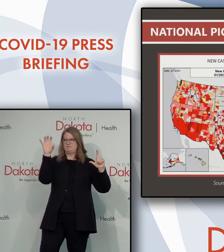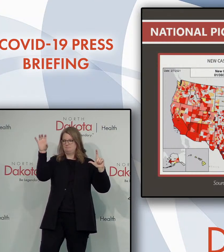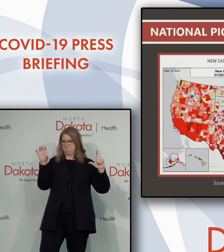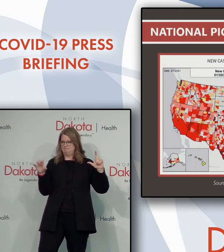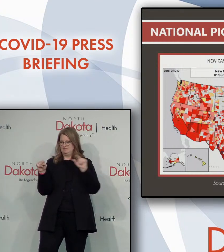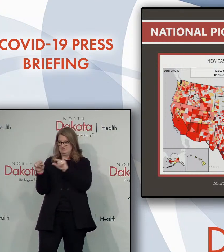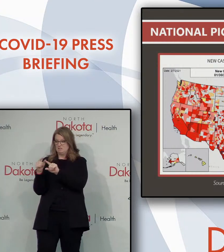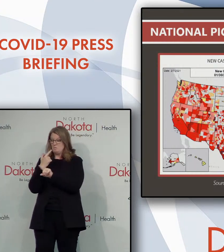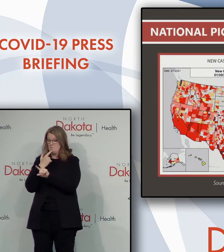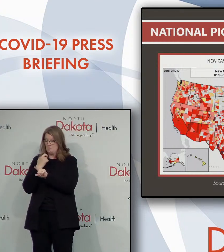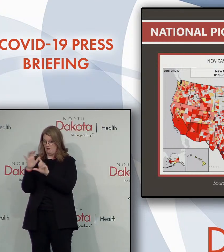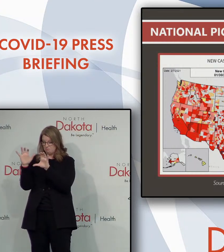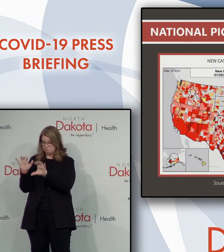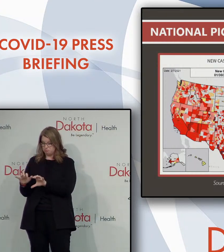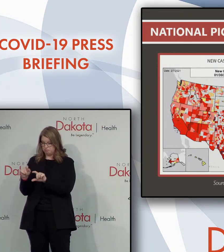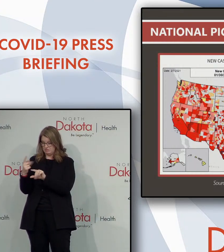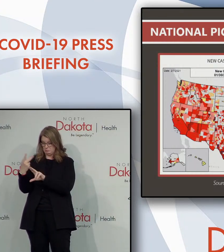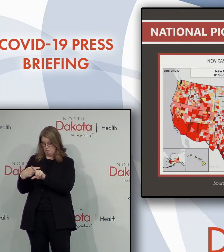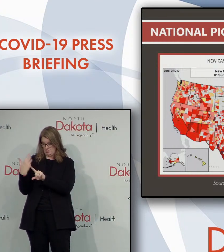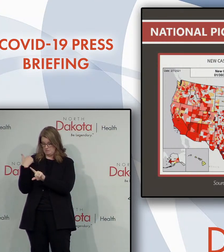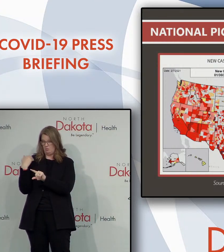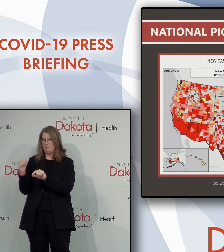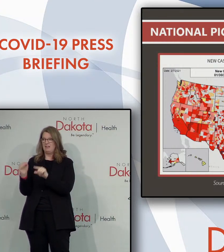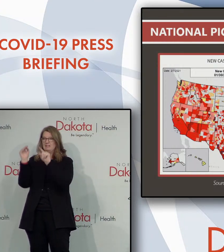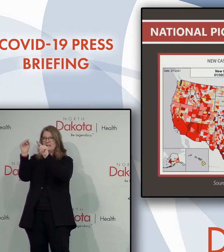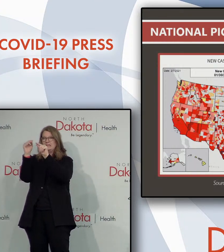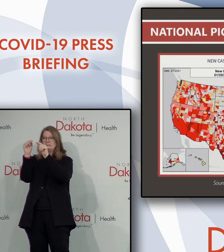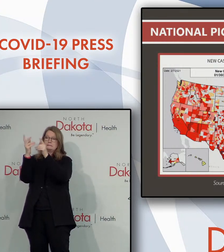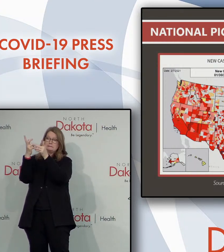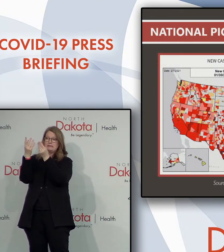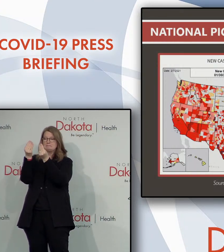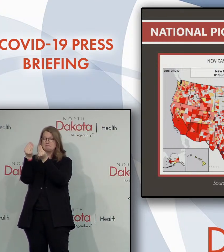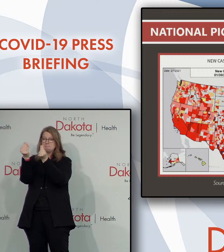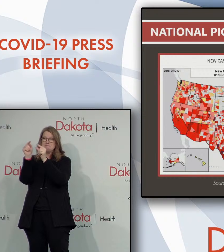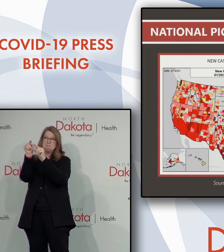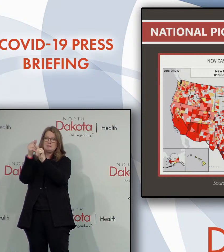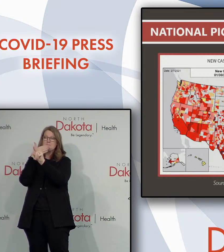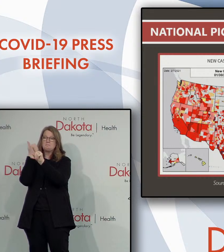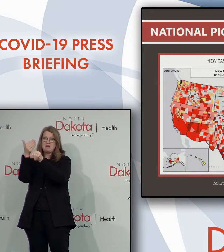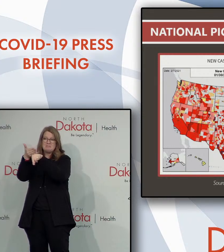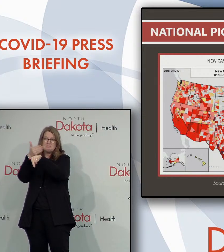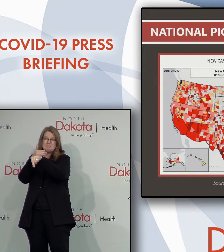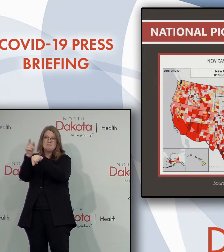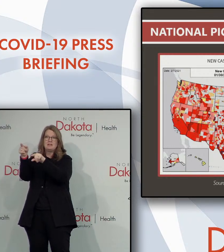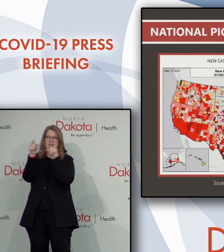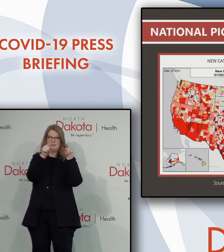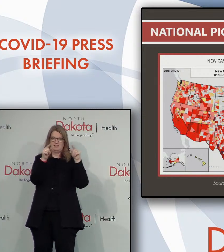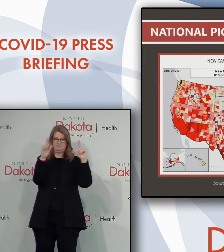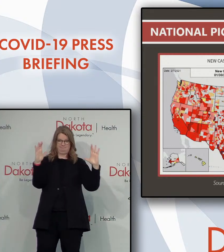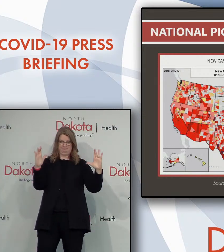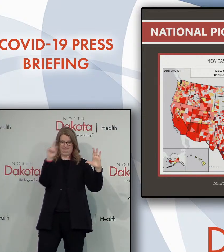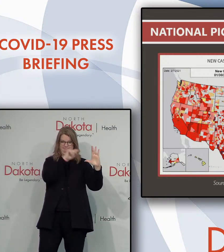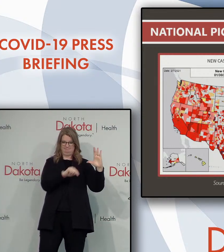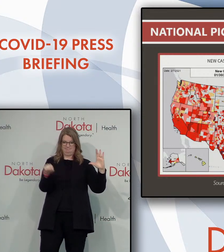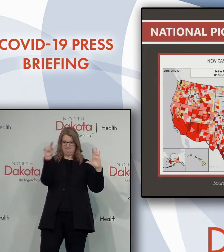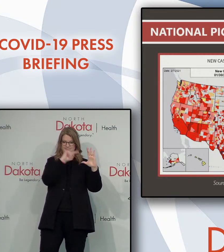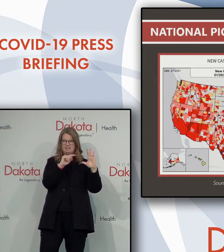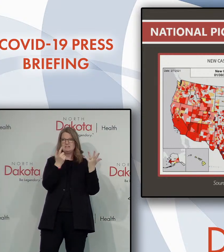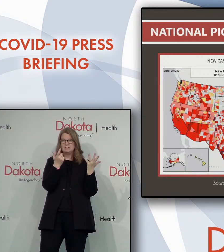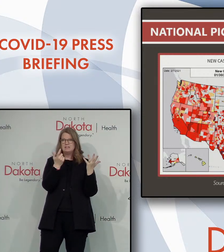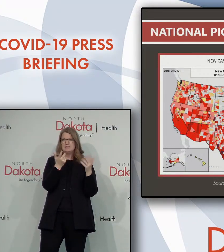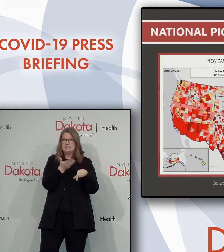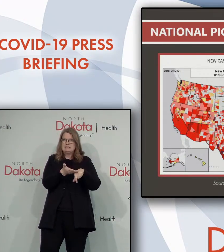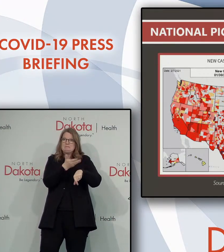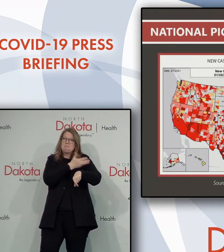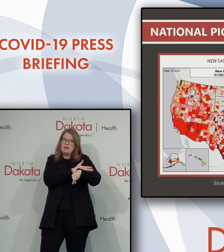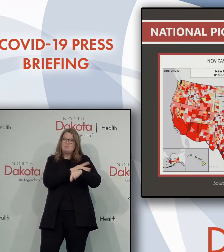again, you can see very, very positive results happening in the Dakotas and down to Nebraska from a national picture.